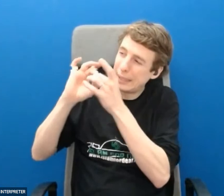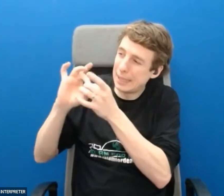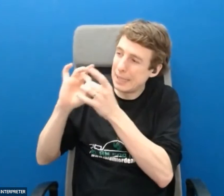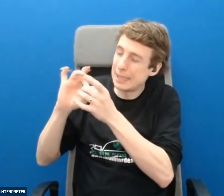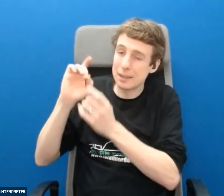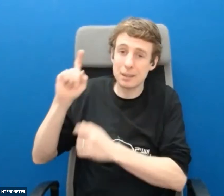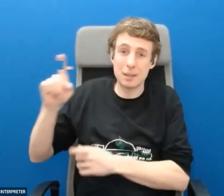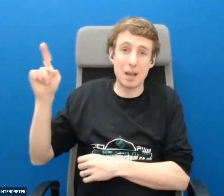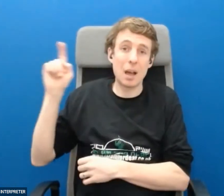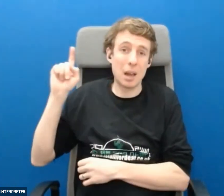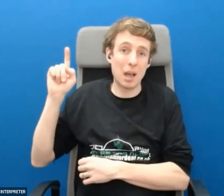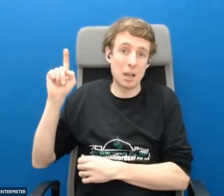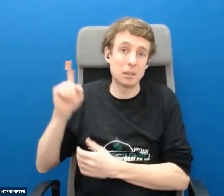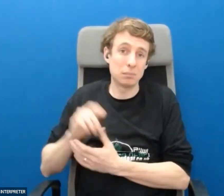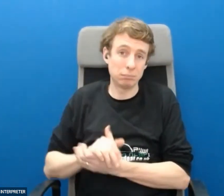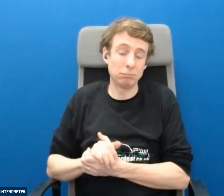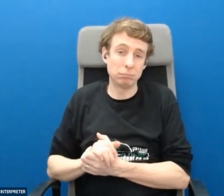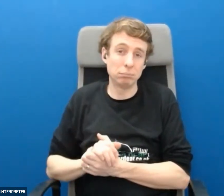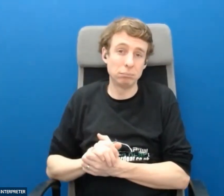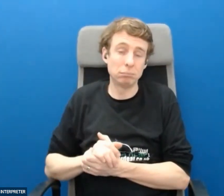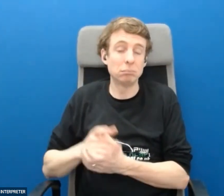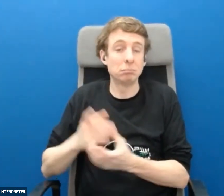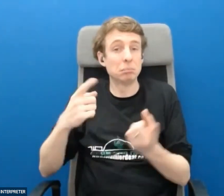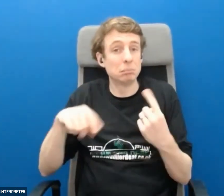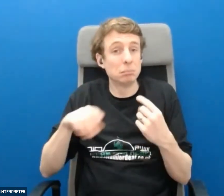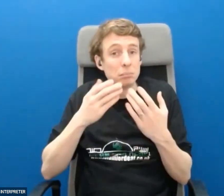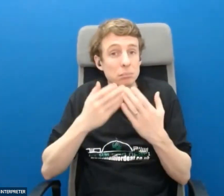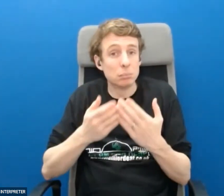central to the belief of the Muslim, and it's